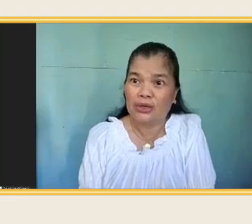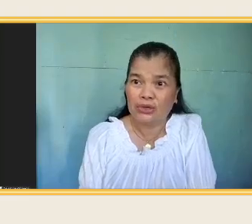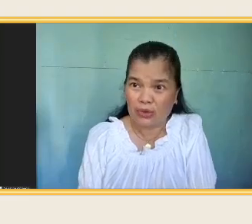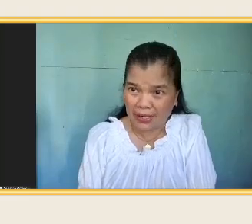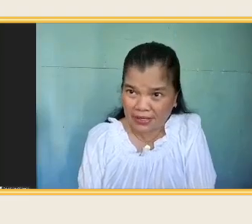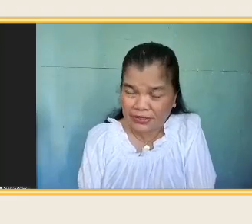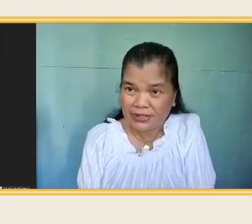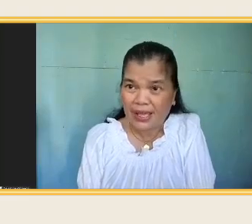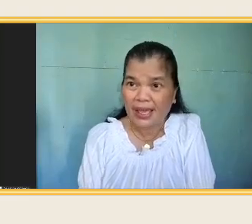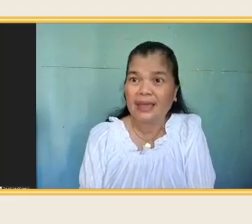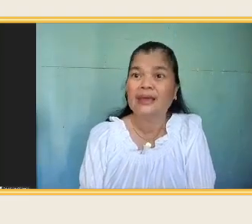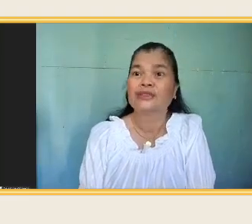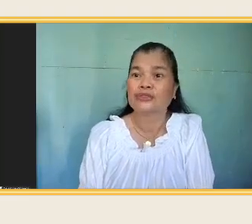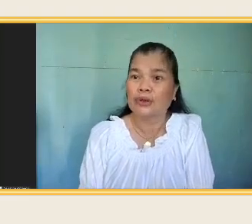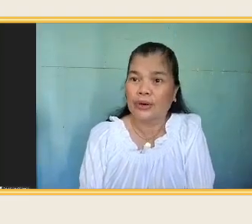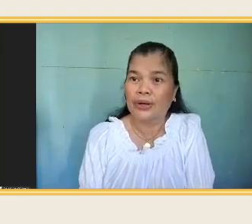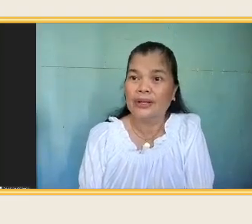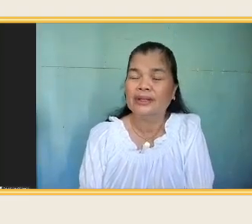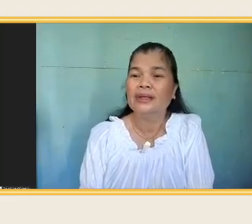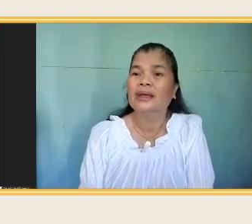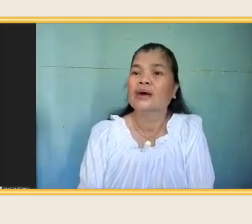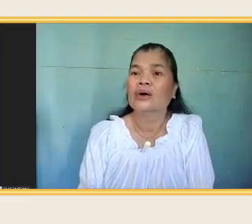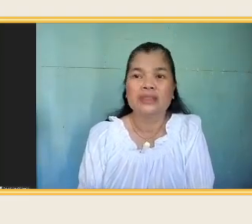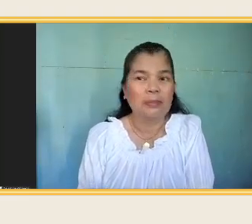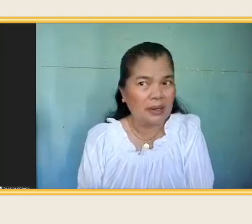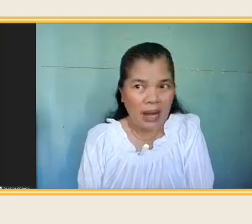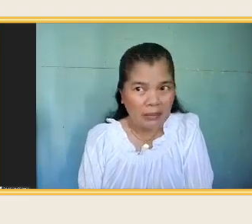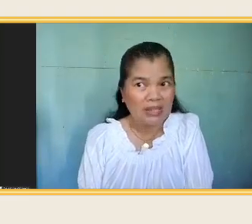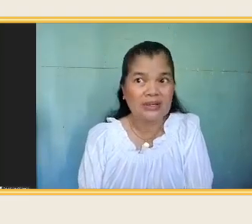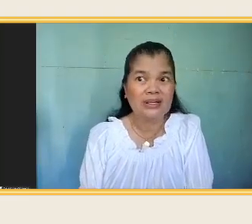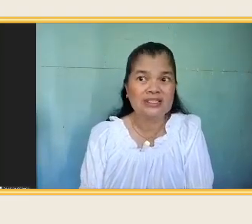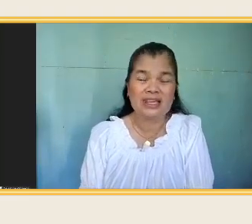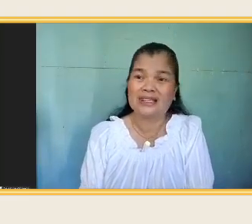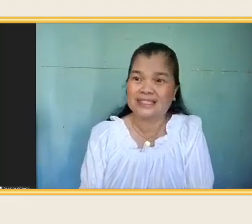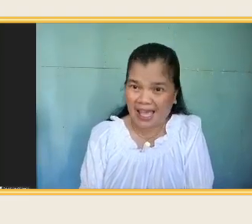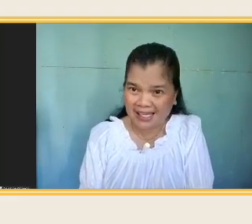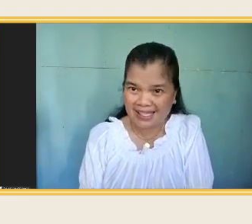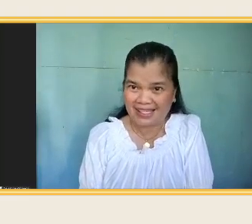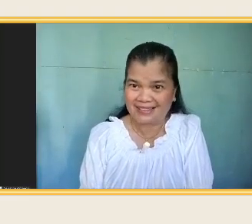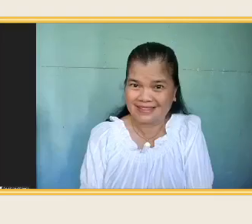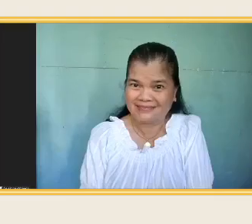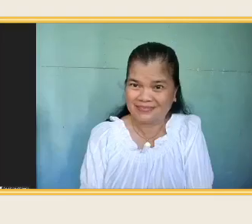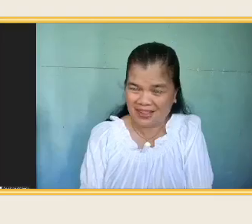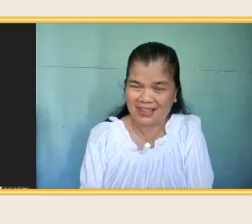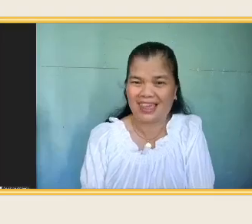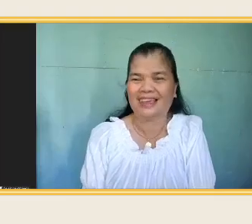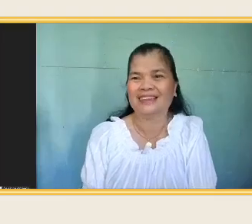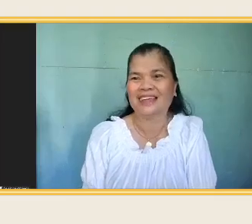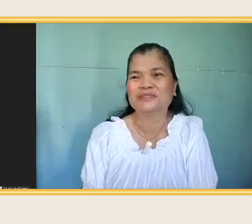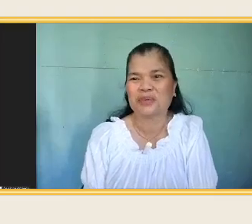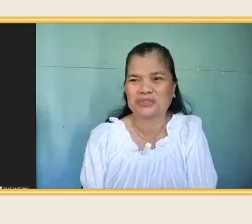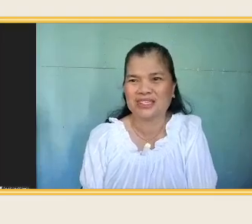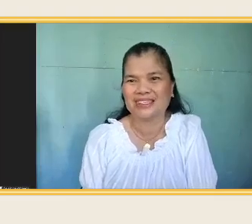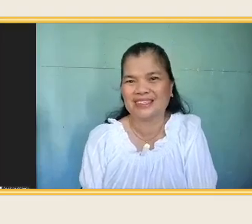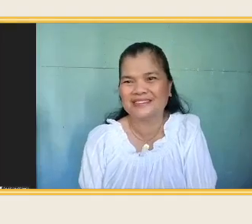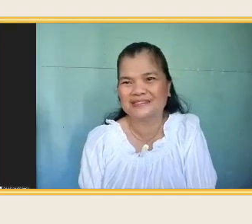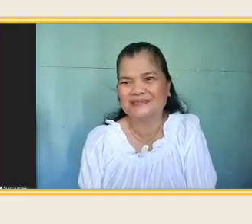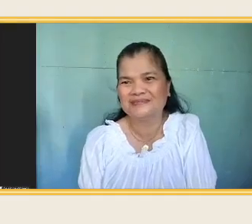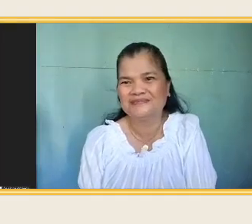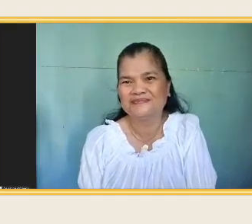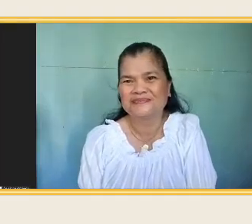why you are here today to learn the parameters in signing. Okay, let's